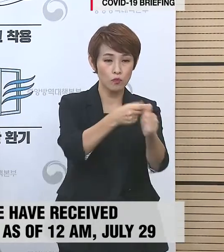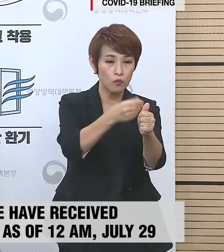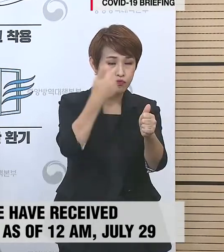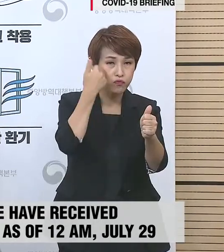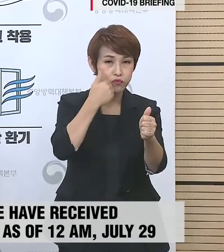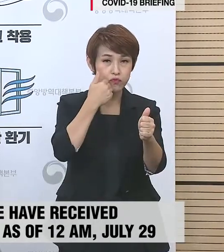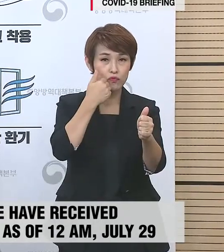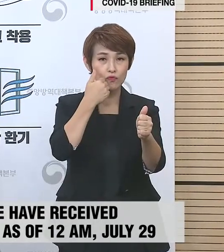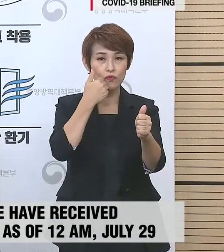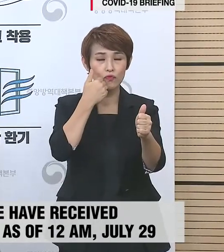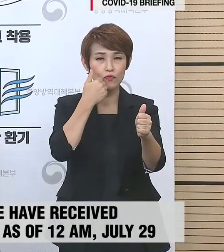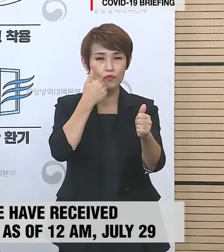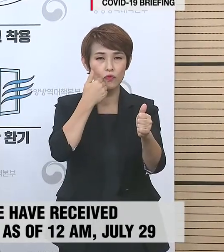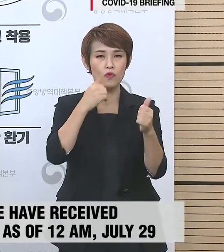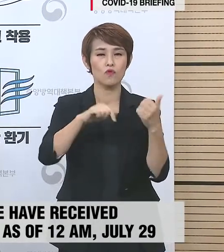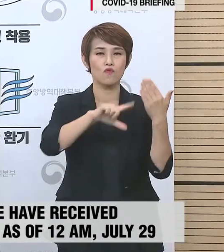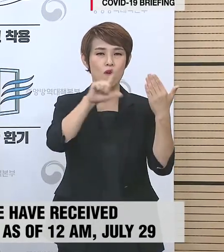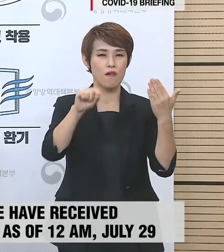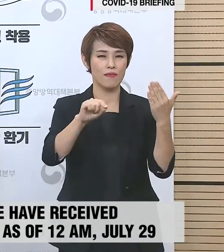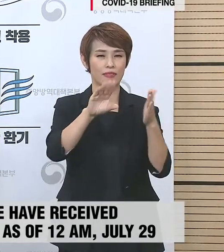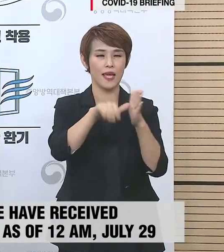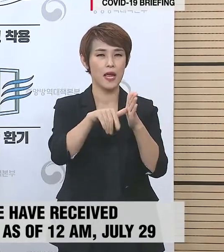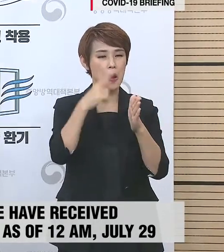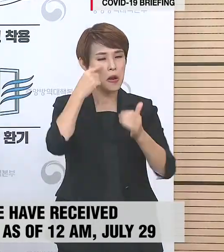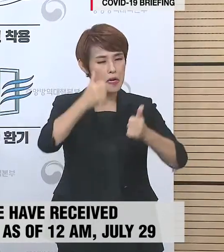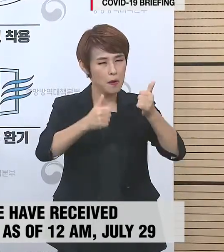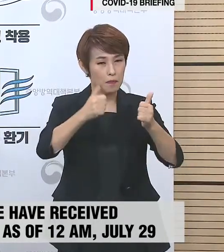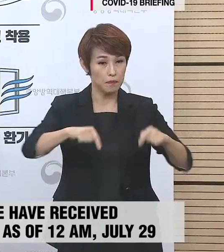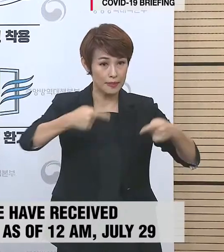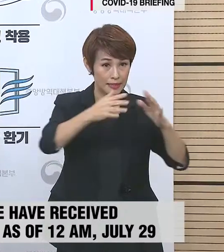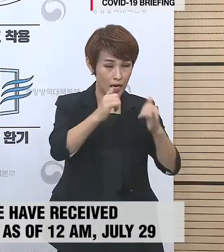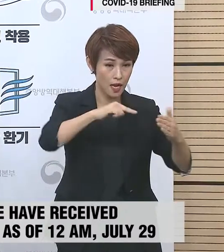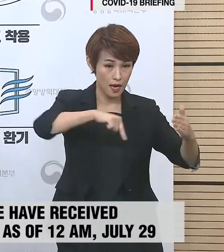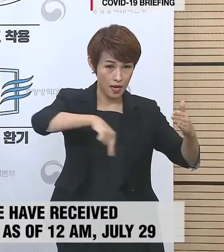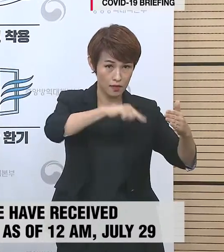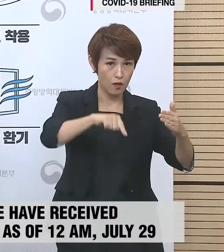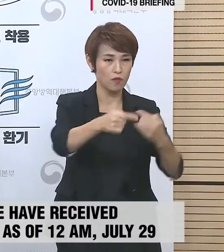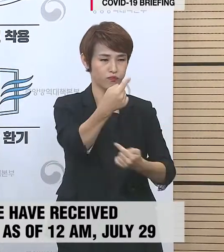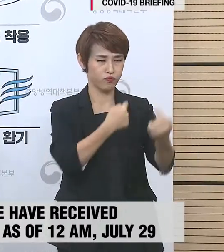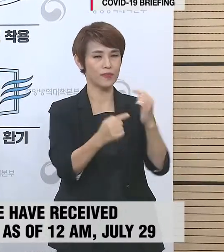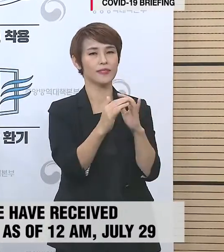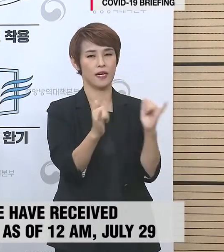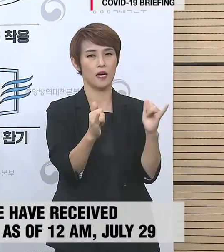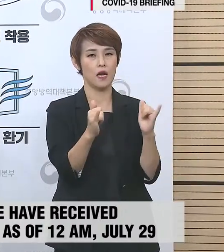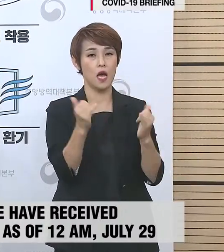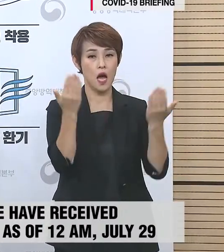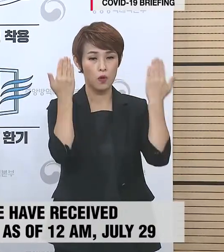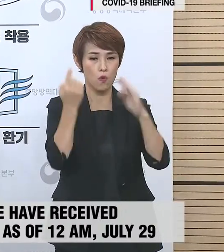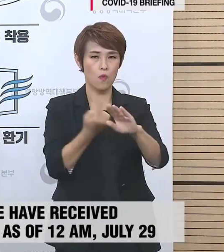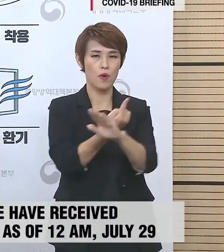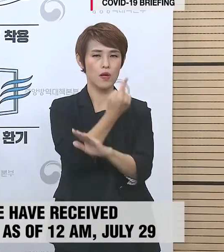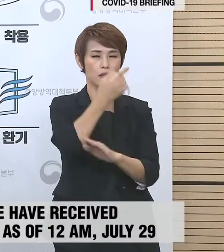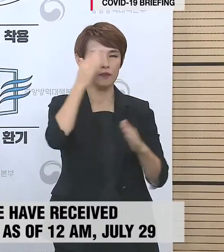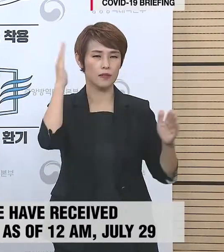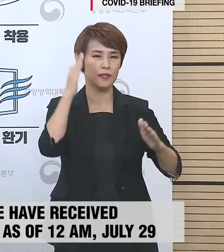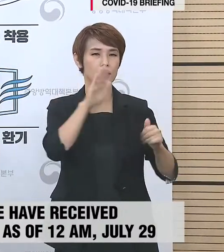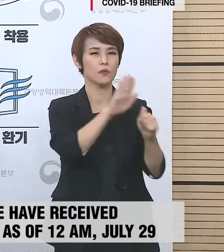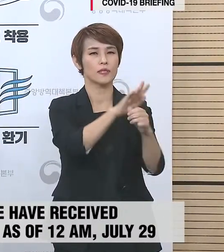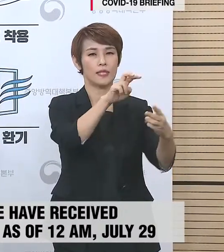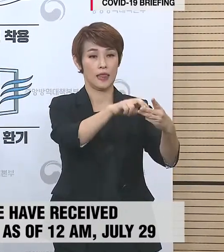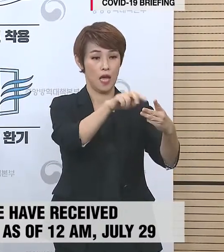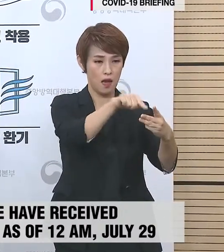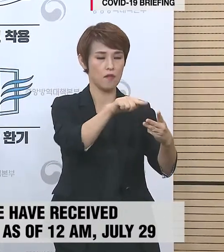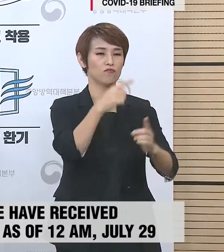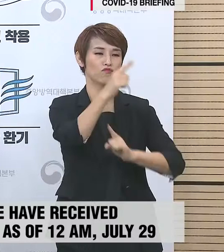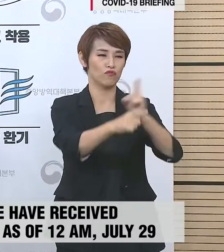84.4% of the vaccination appointment reservation rate. And among them, the eligible recipients